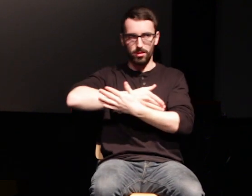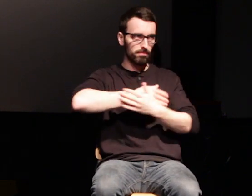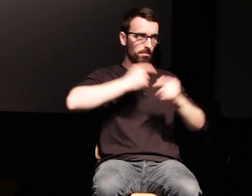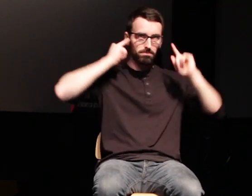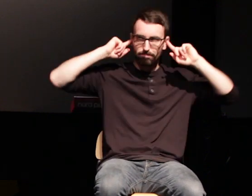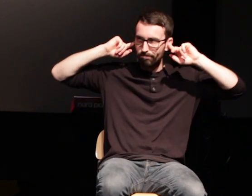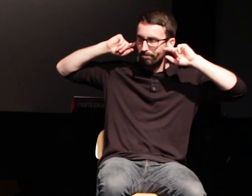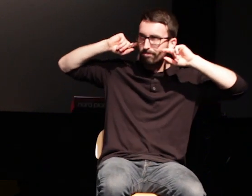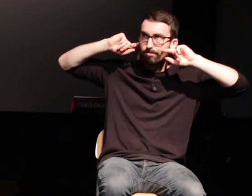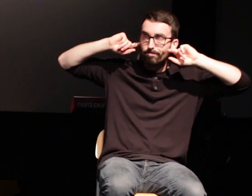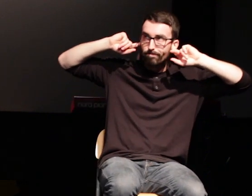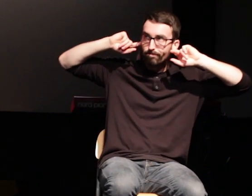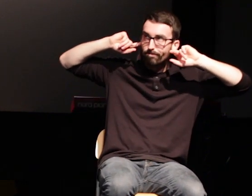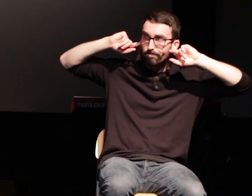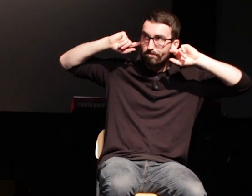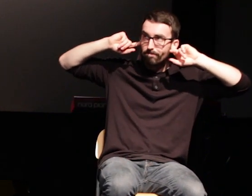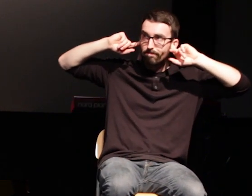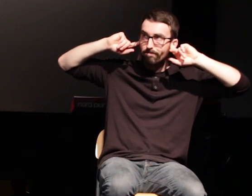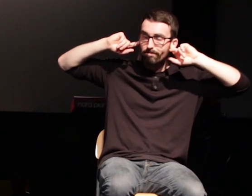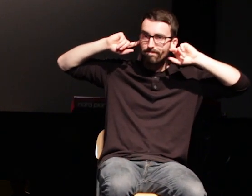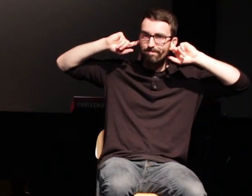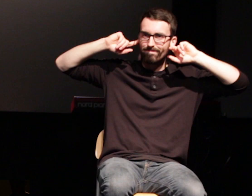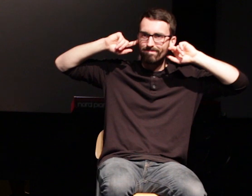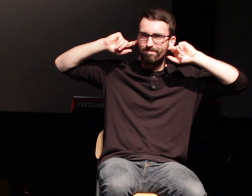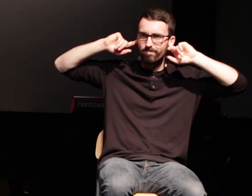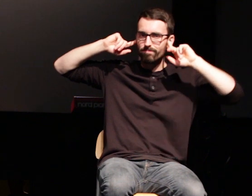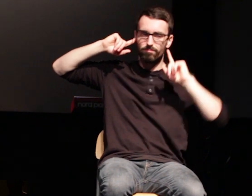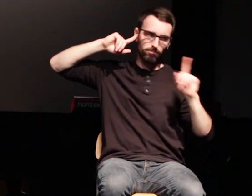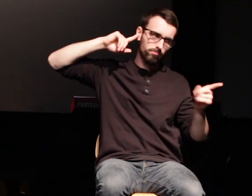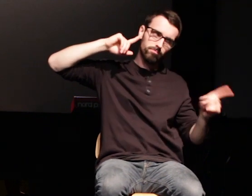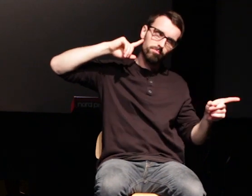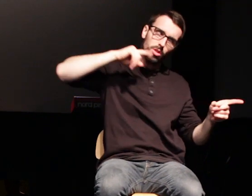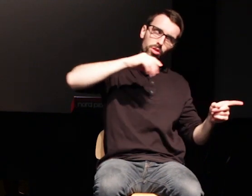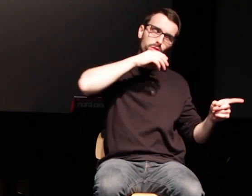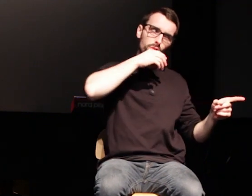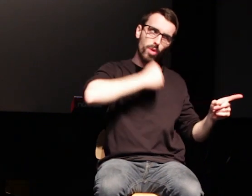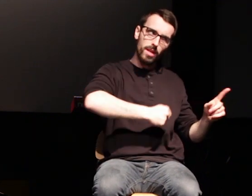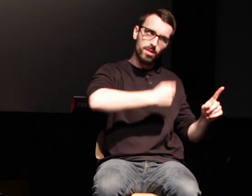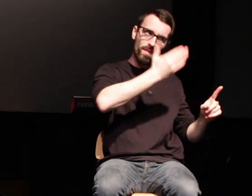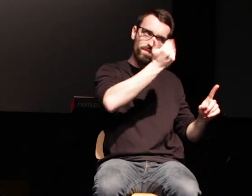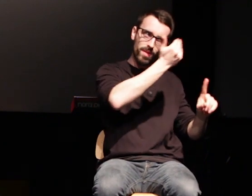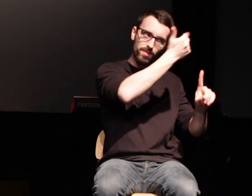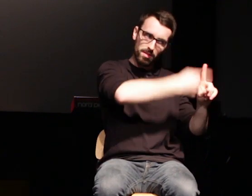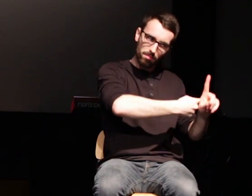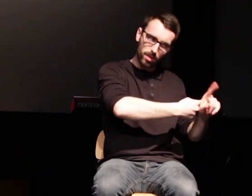and just looks at you. I go, you're 15 months, we're in for a long road.